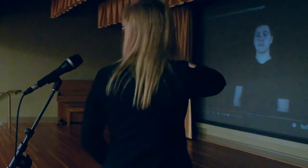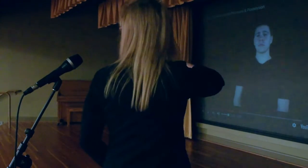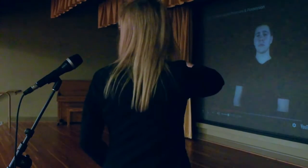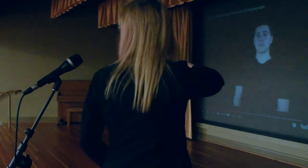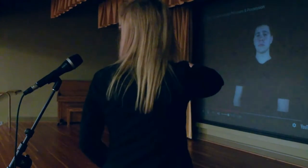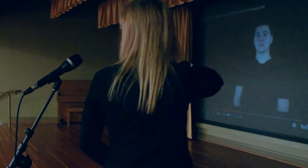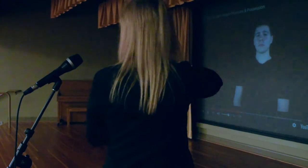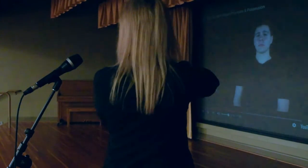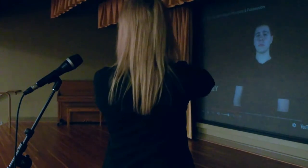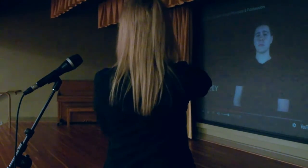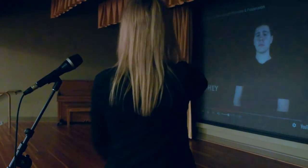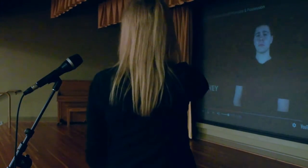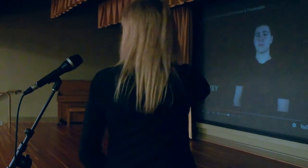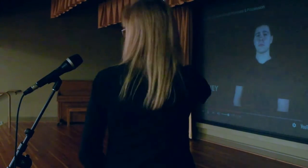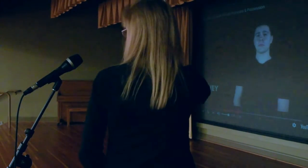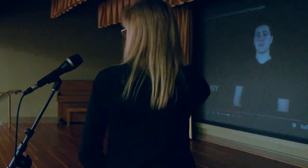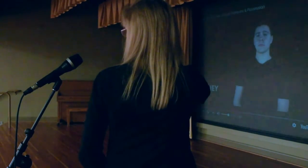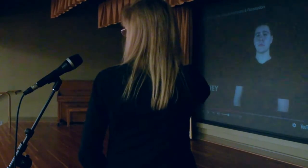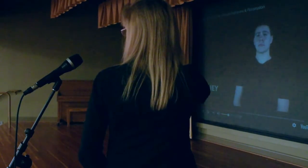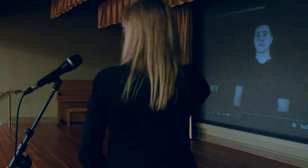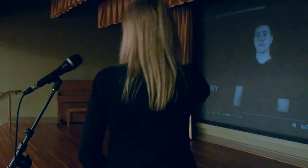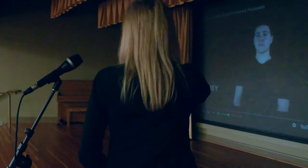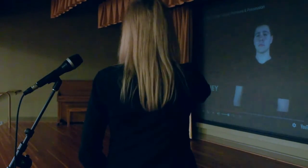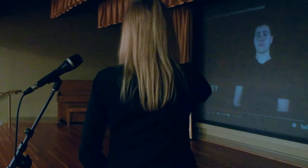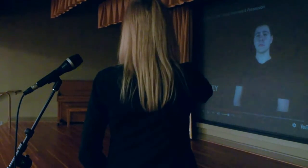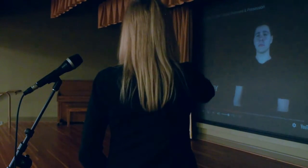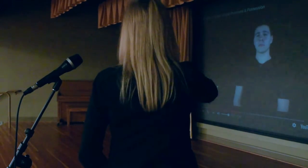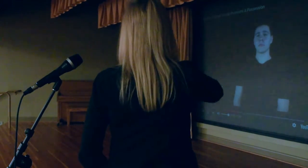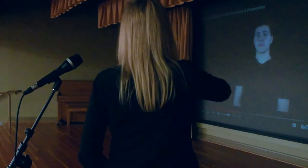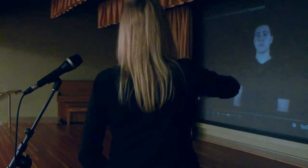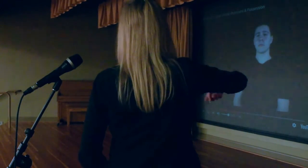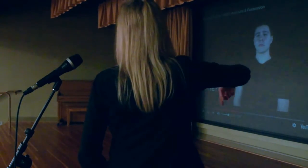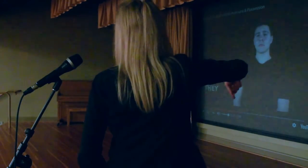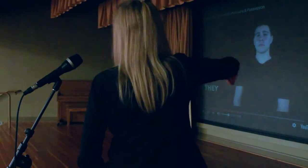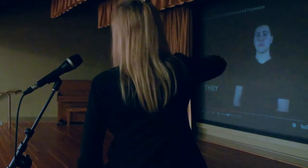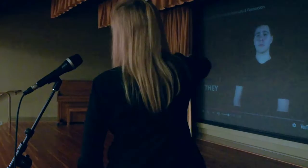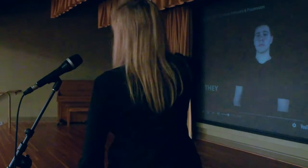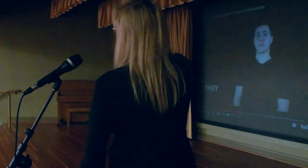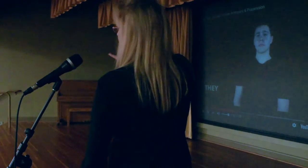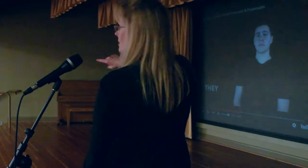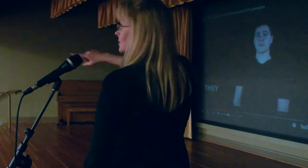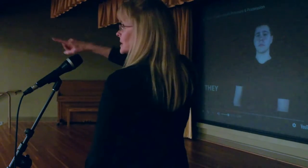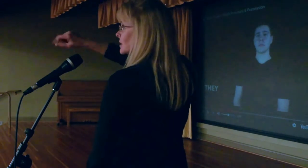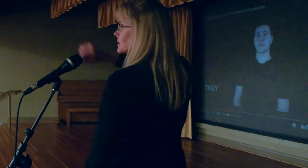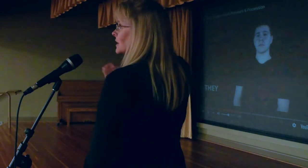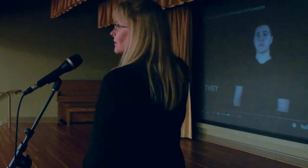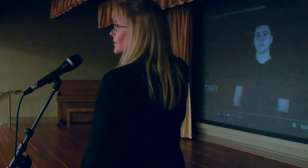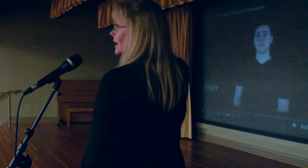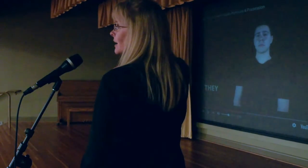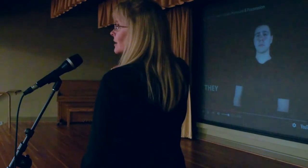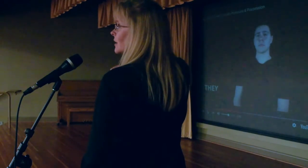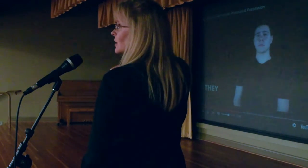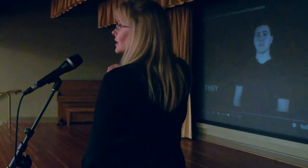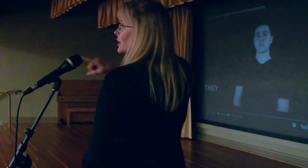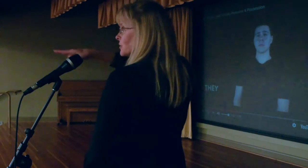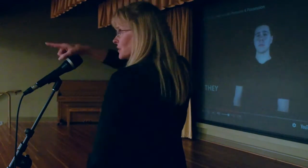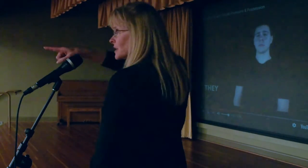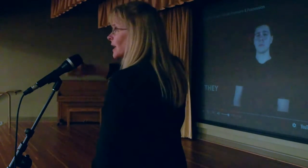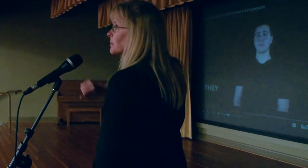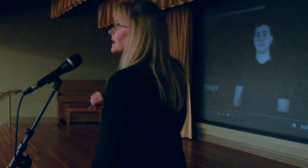I sign it this way. I point, and then I take it and I swirl. Let me see your sign for they. Yeah, you do the same thing.